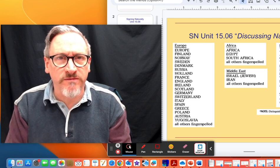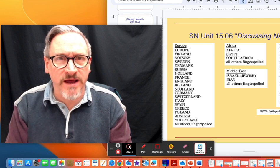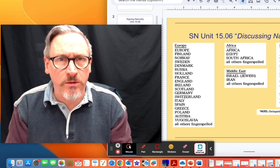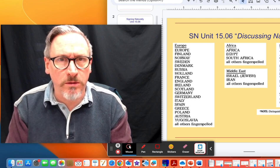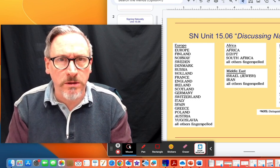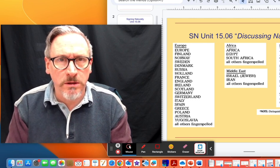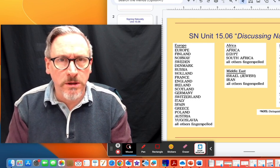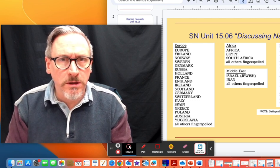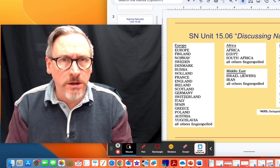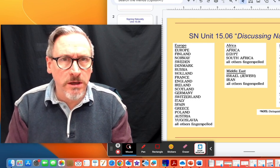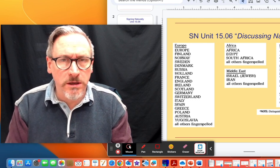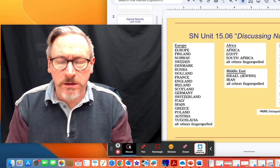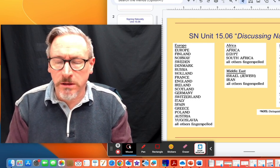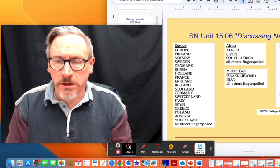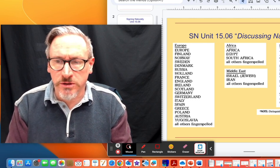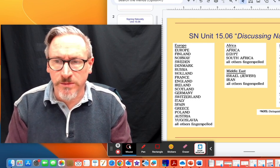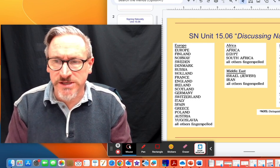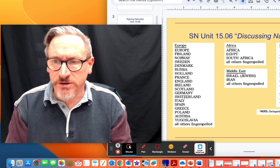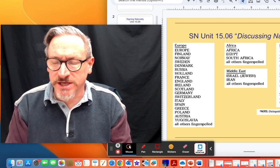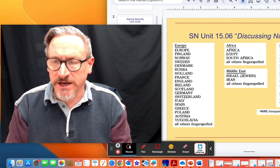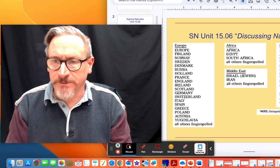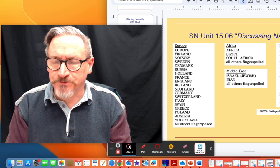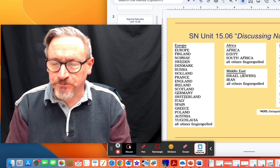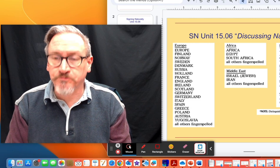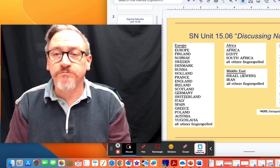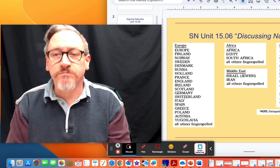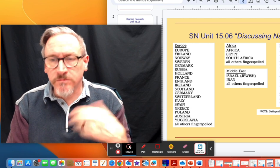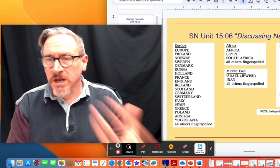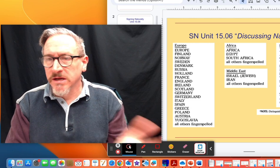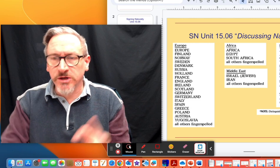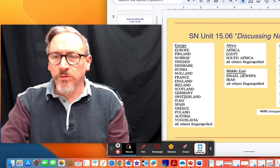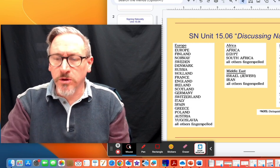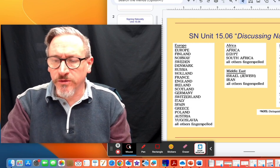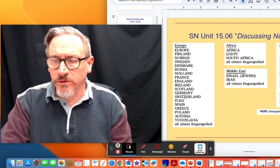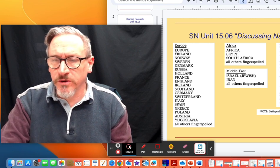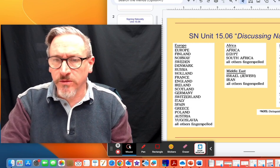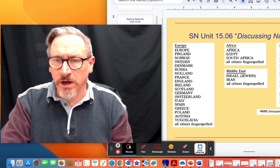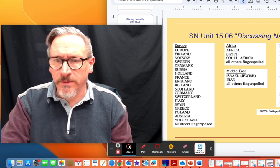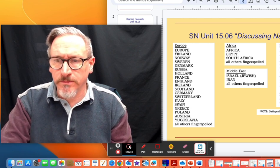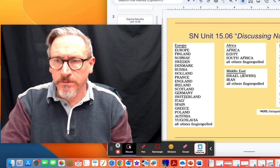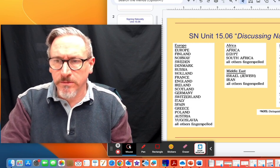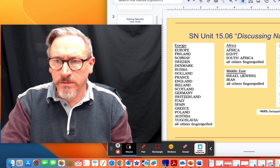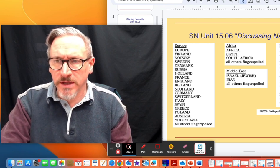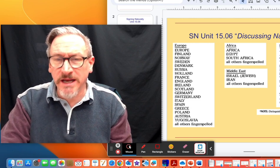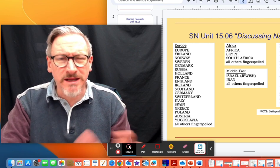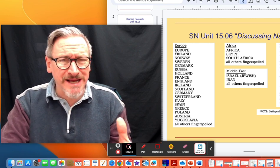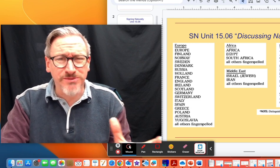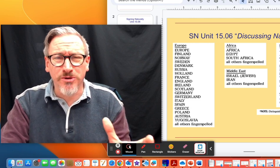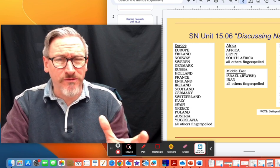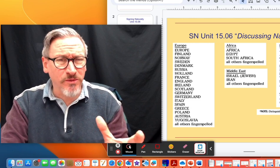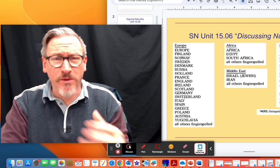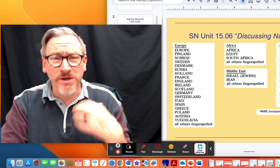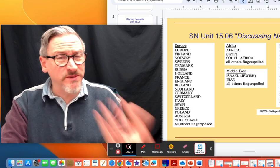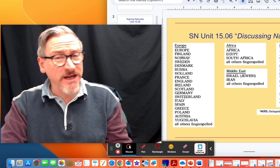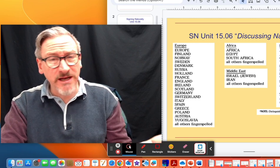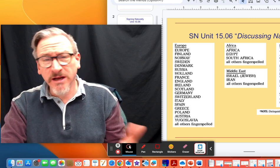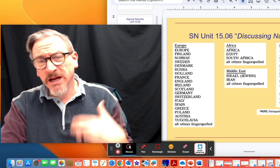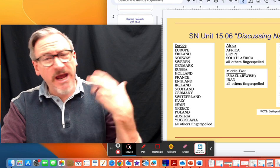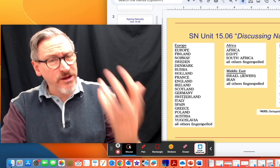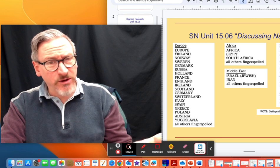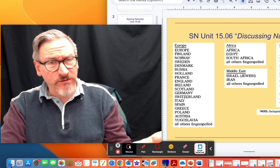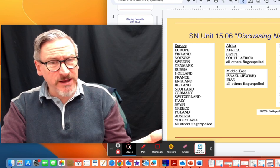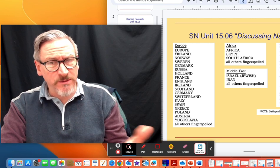part of that whole cultural misunderstanding. So we'll go through and in class we'll go over what ones we